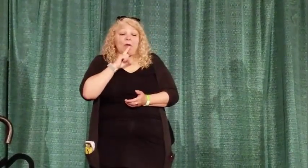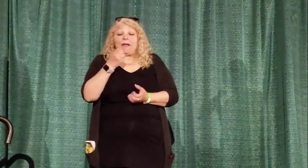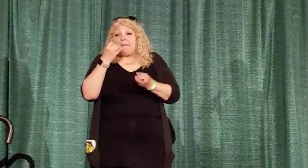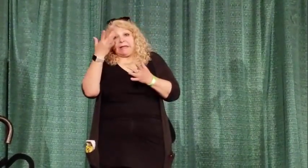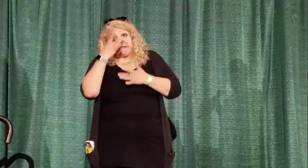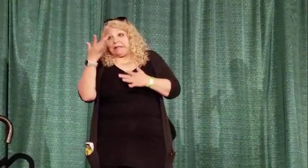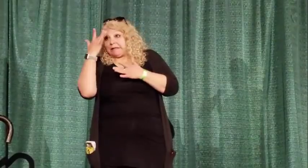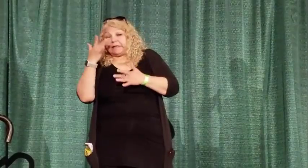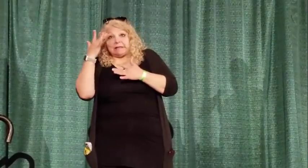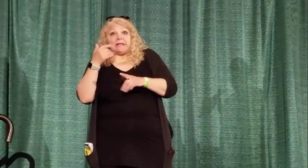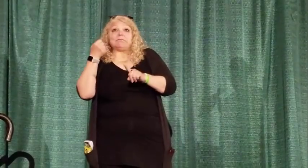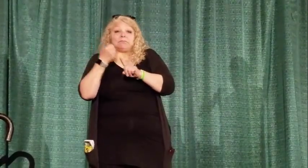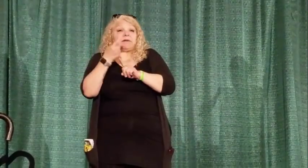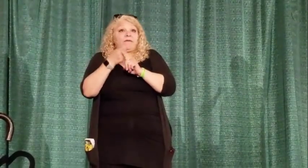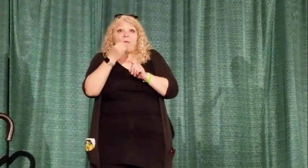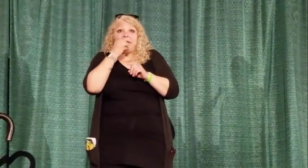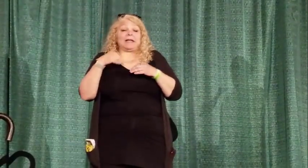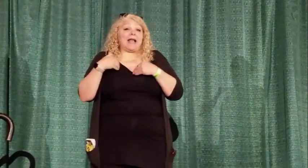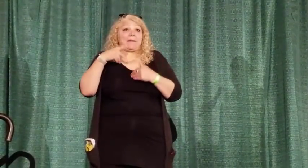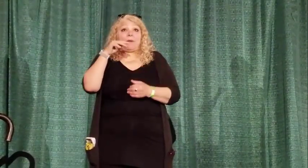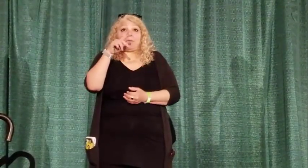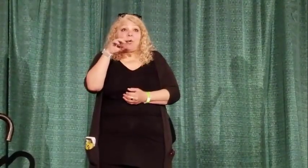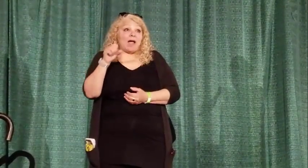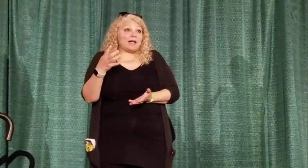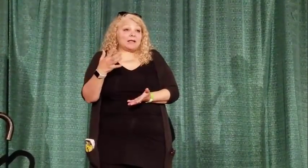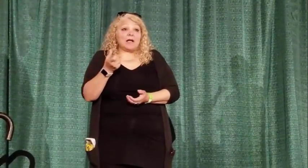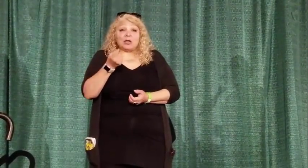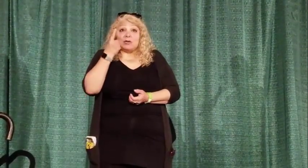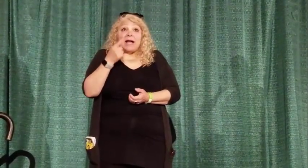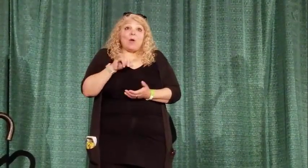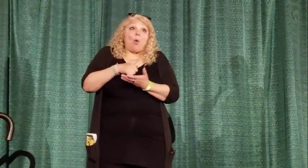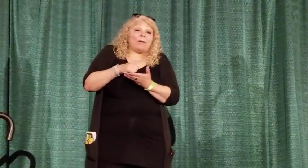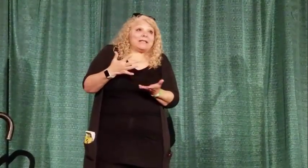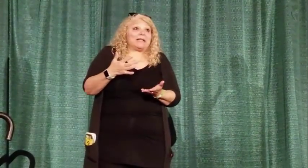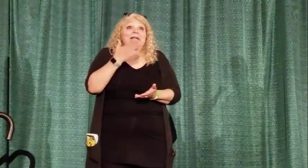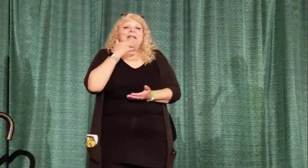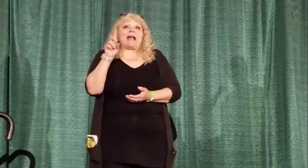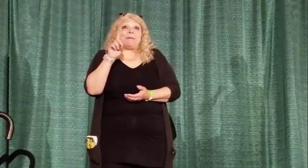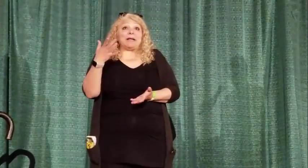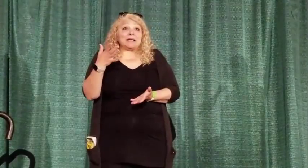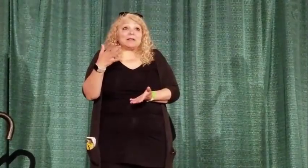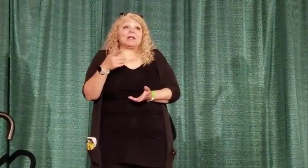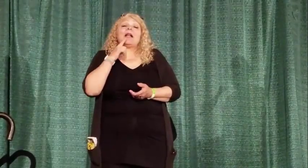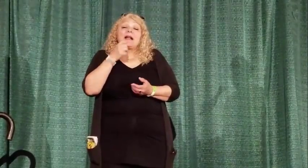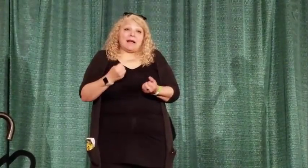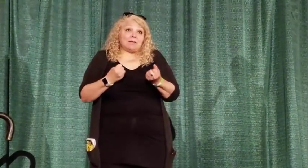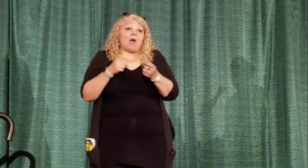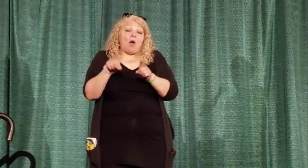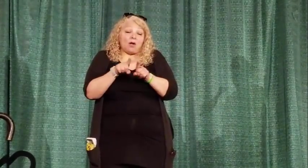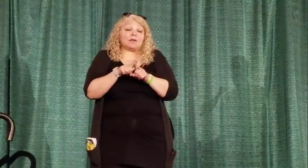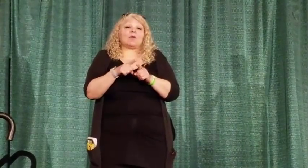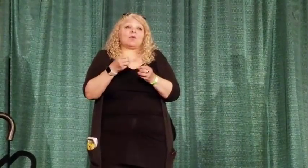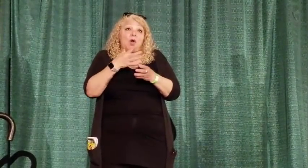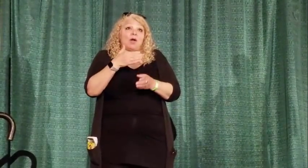and cancers, and refined carbohydrates don't just cause obesity and diabetes. They also promote breast cancer and prostate cancer as